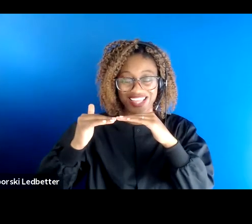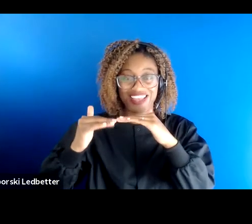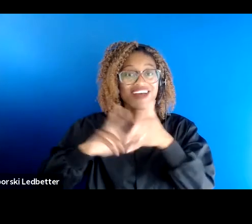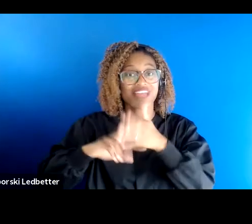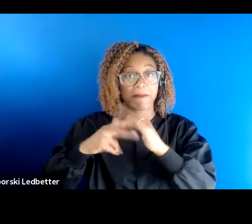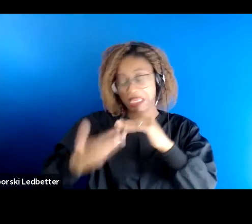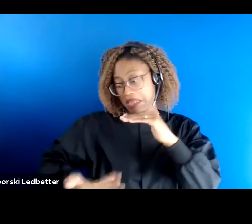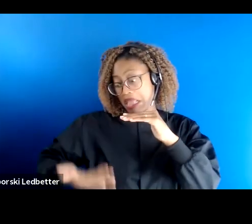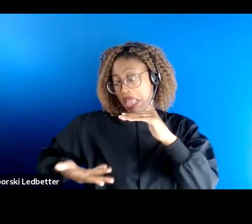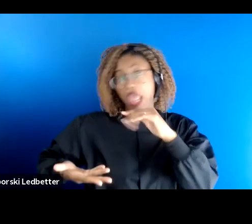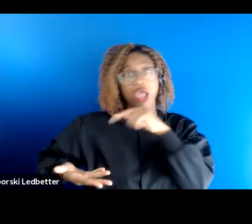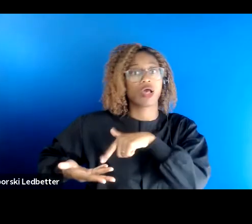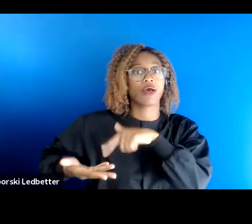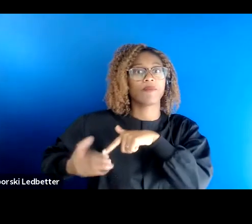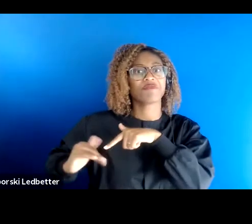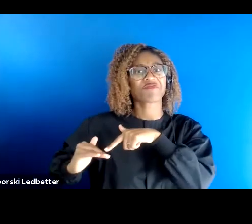place.